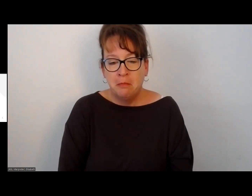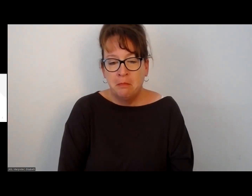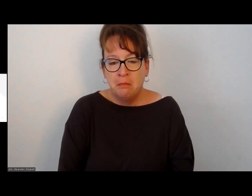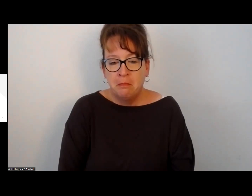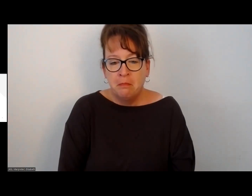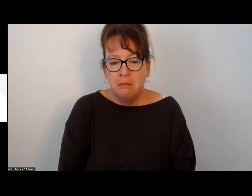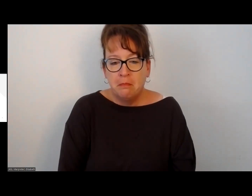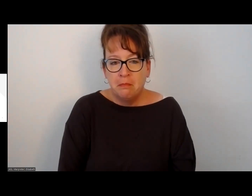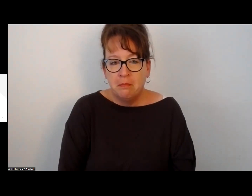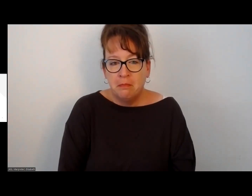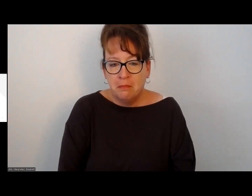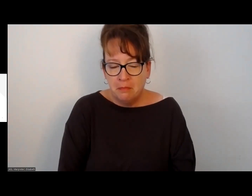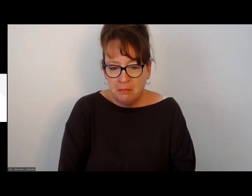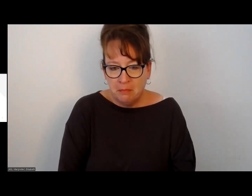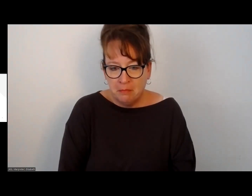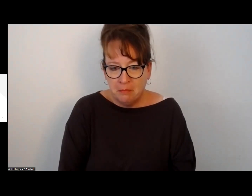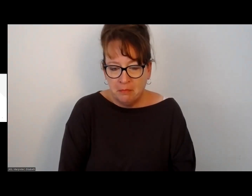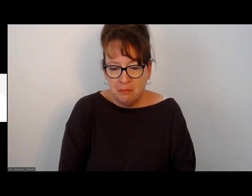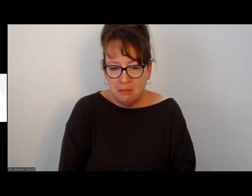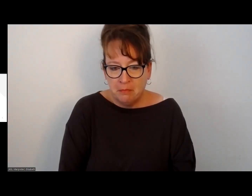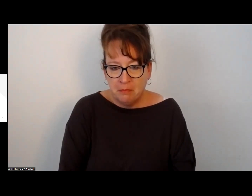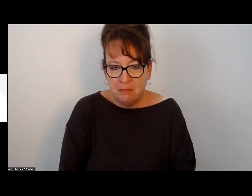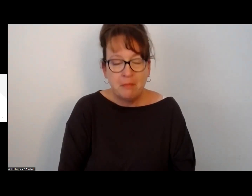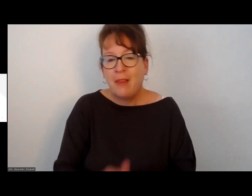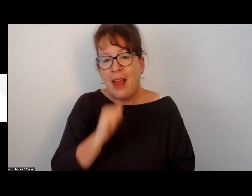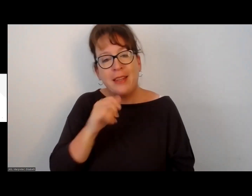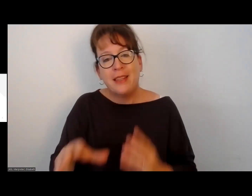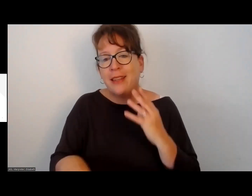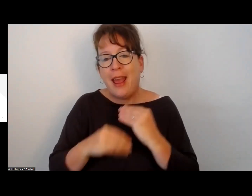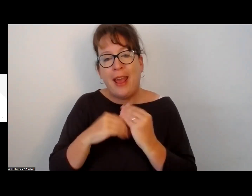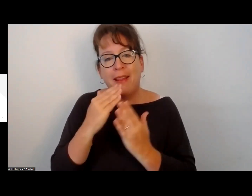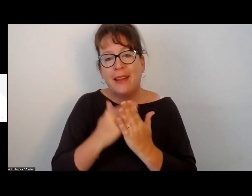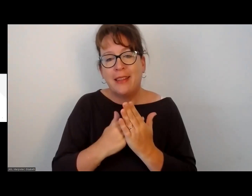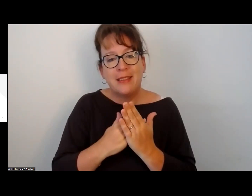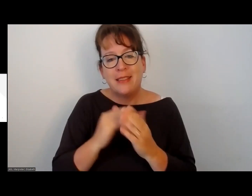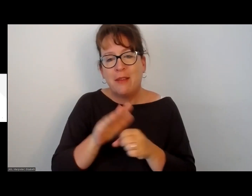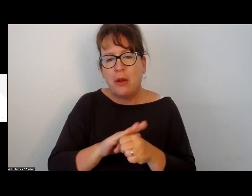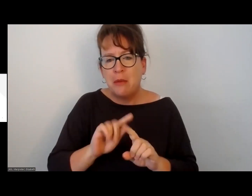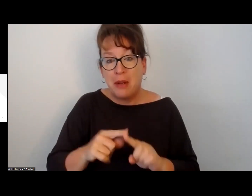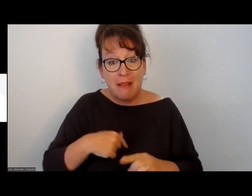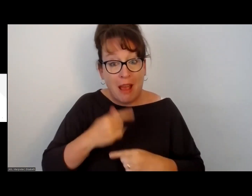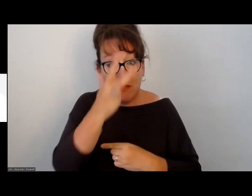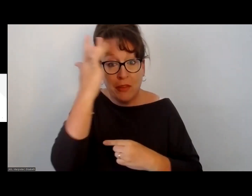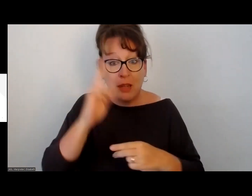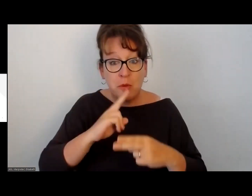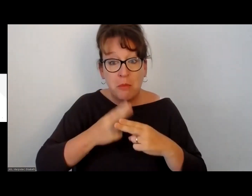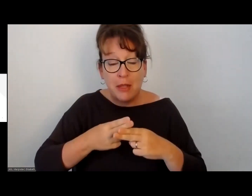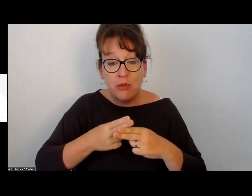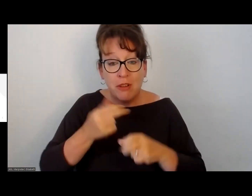put the list of locations, but are there other locations that I did not mention that folks